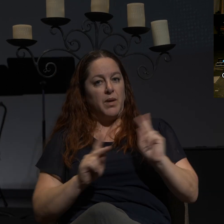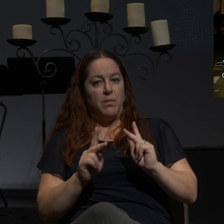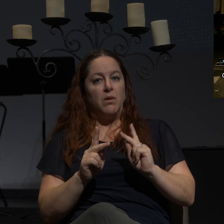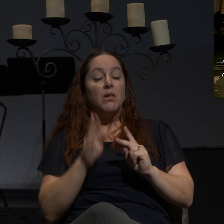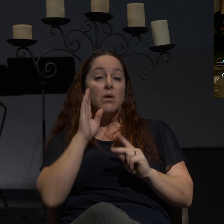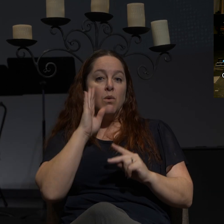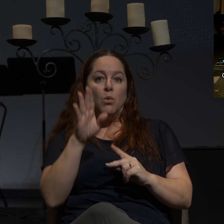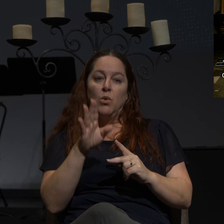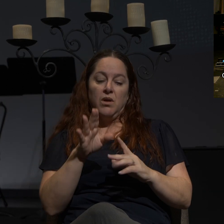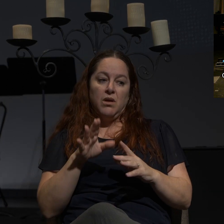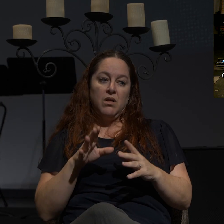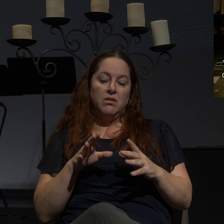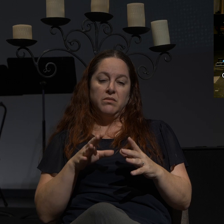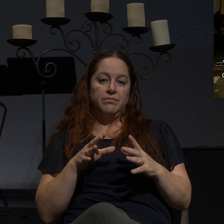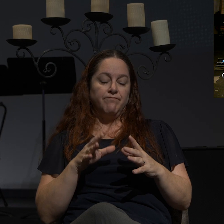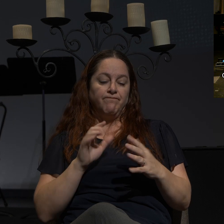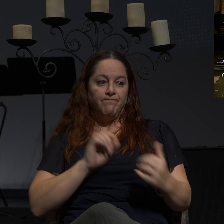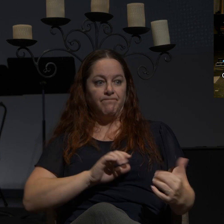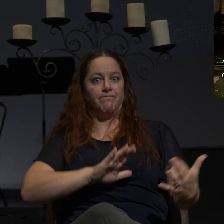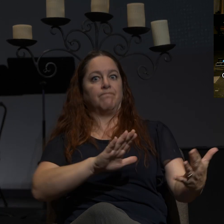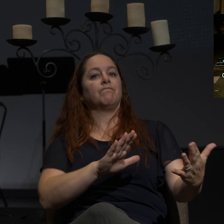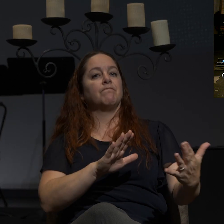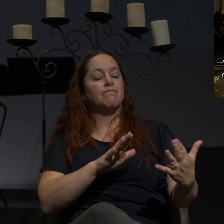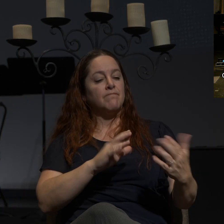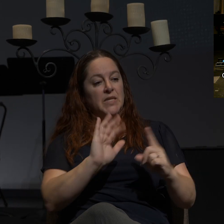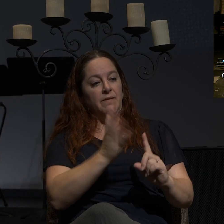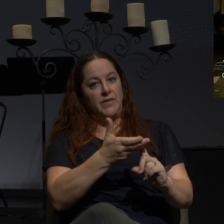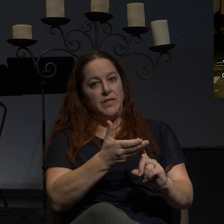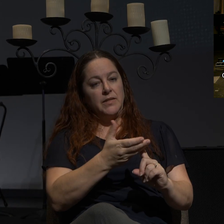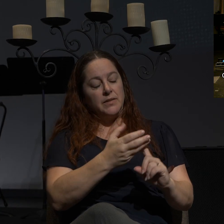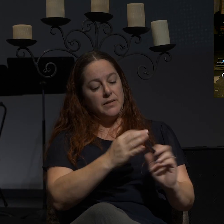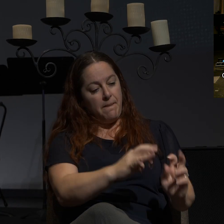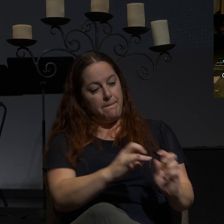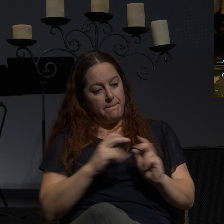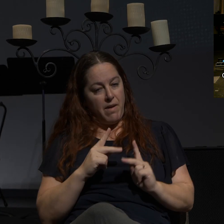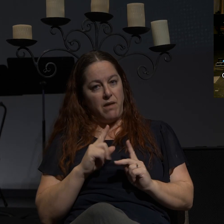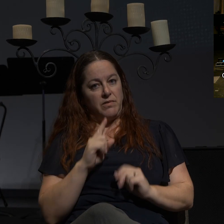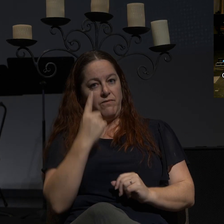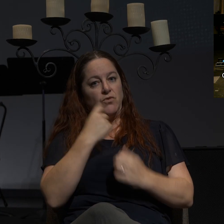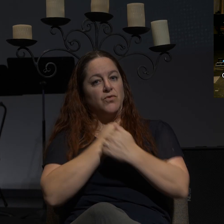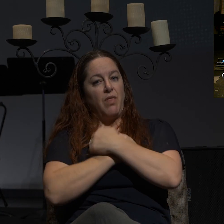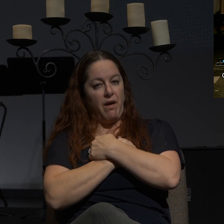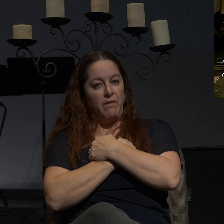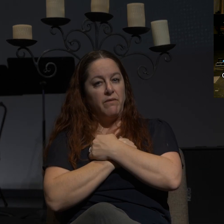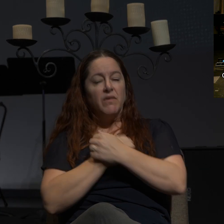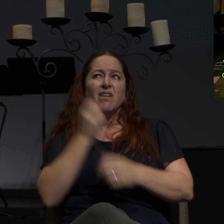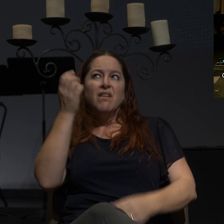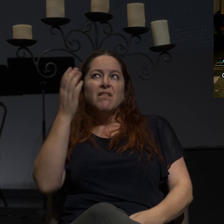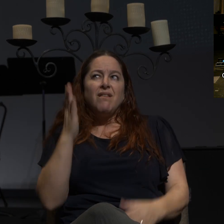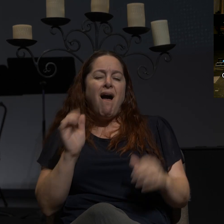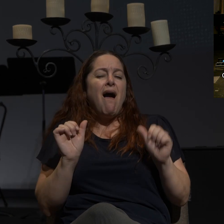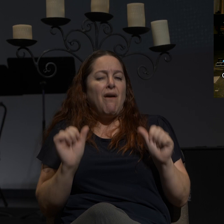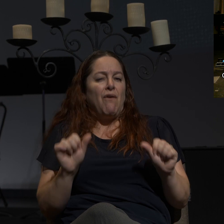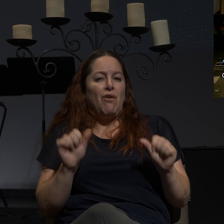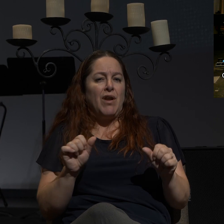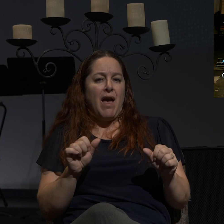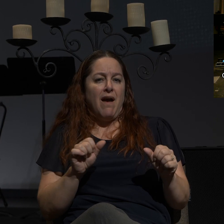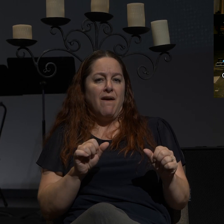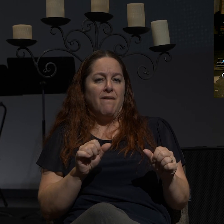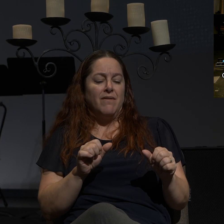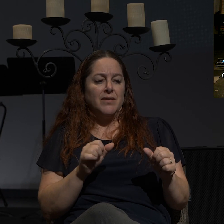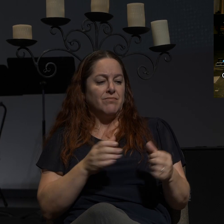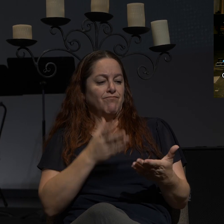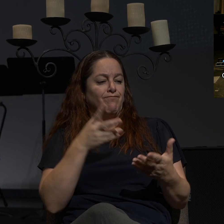drastic measures to convince them to come back to their first love. God could have easily ended this